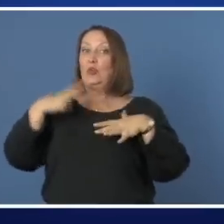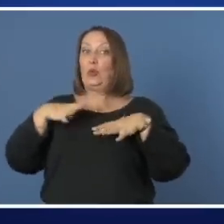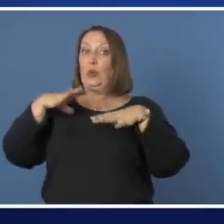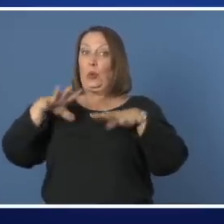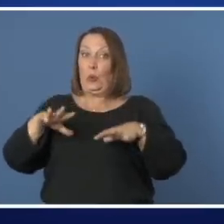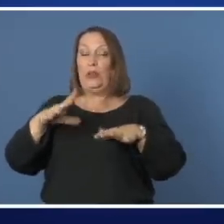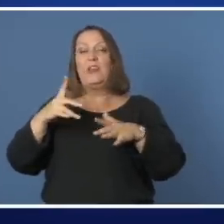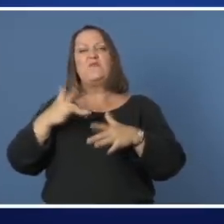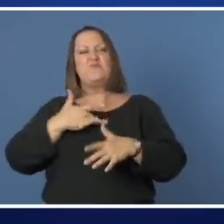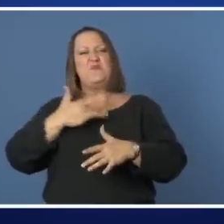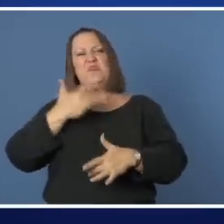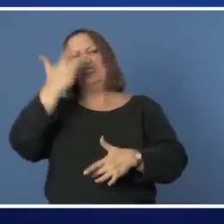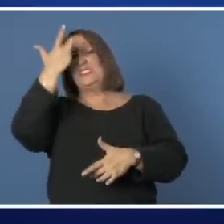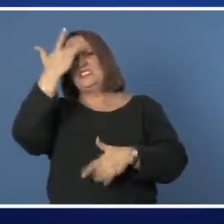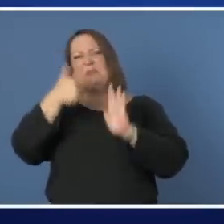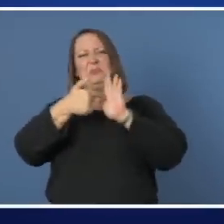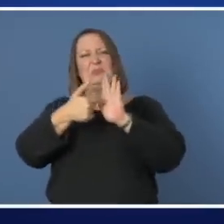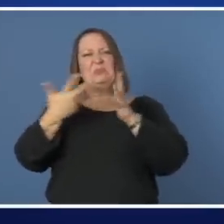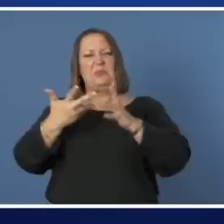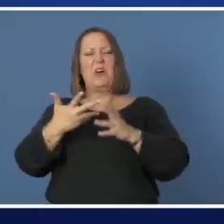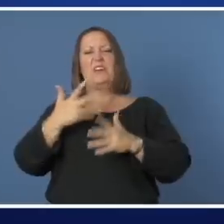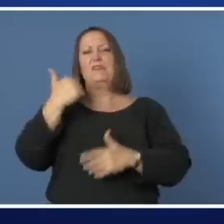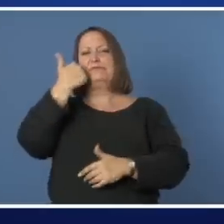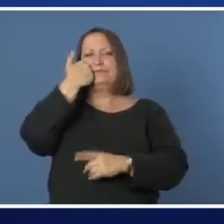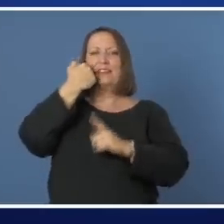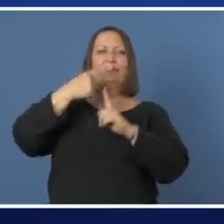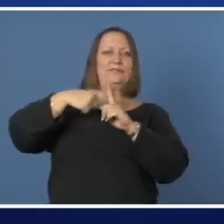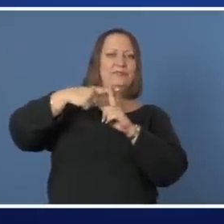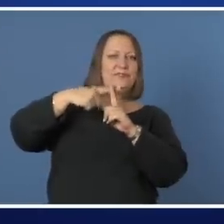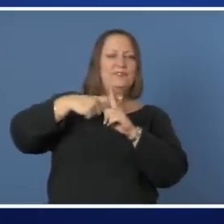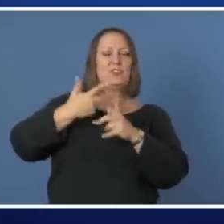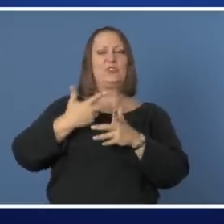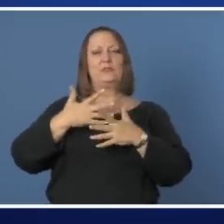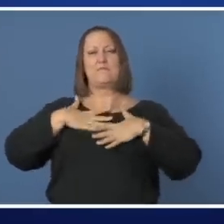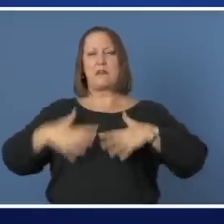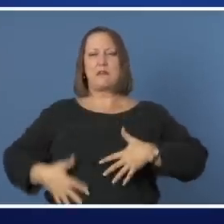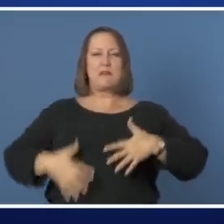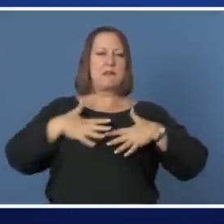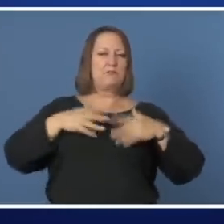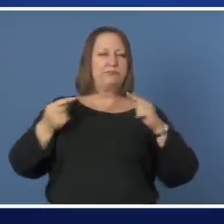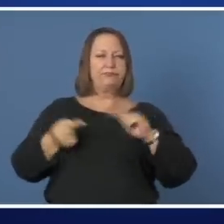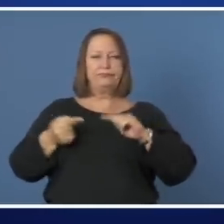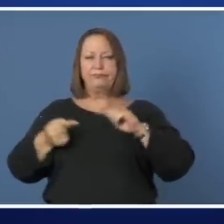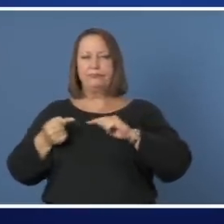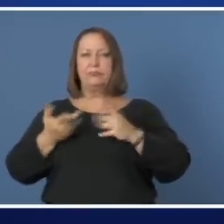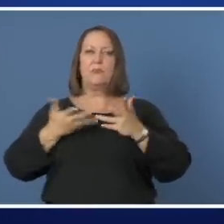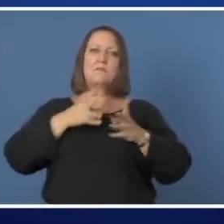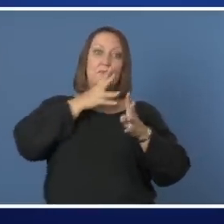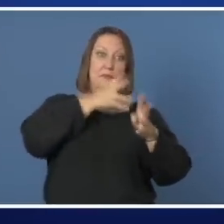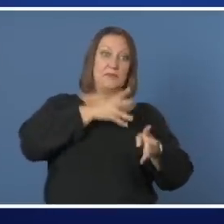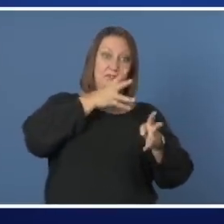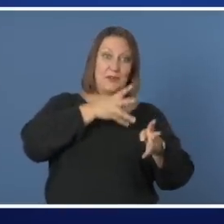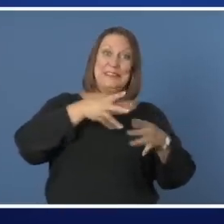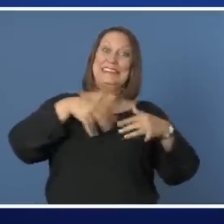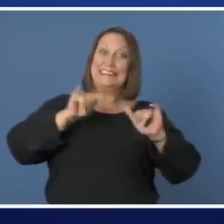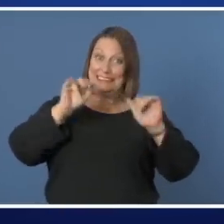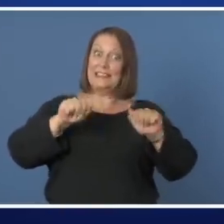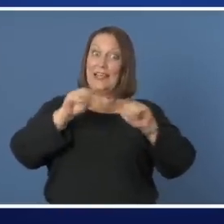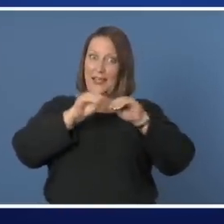in its early stages usually marked by fever and body aches sometimes vomiting